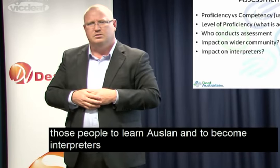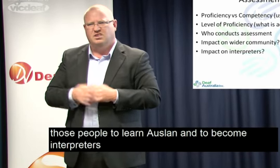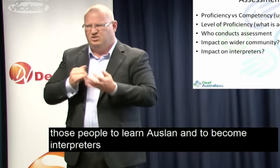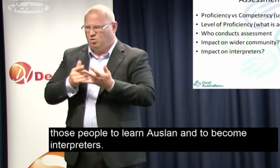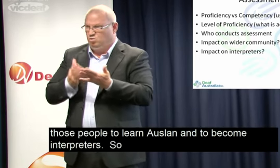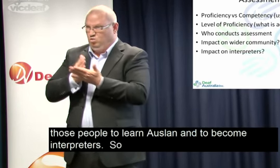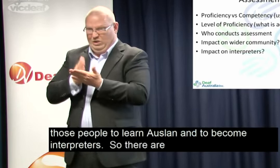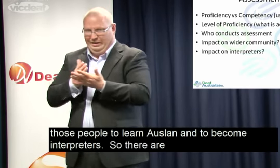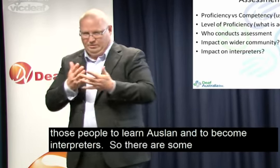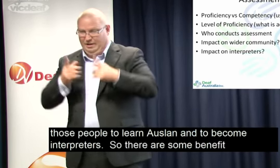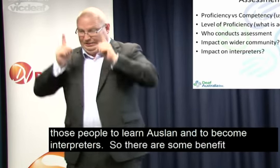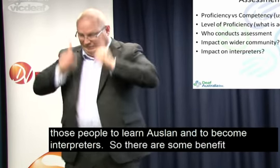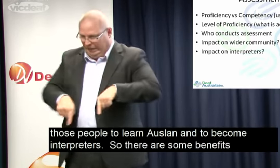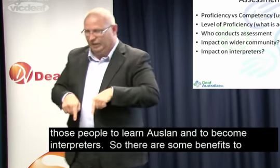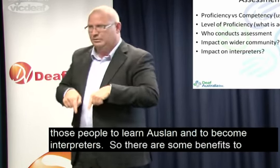interpreting industry as well that come out of this.